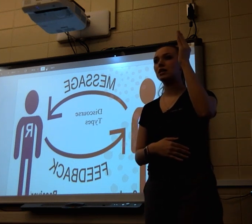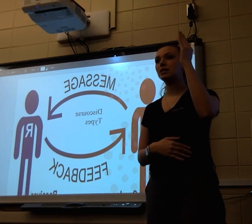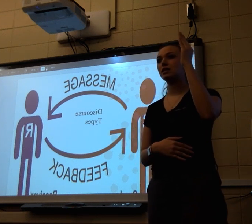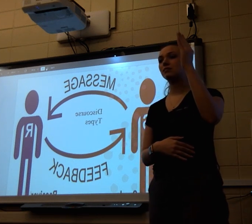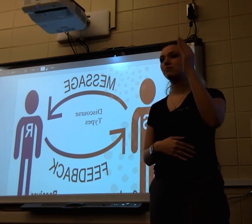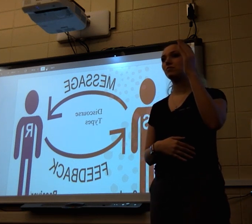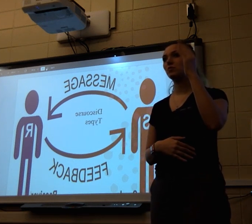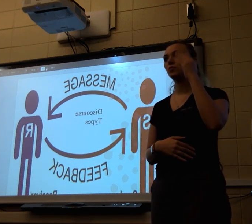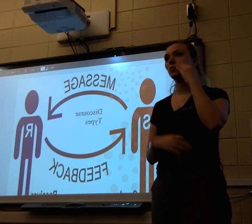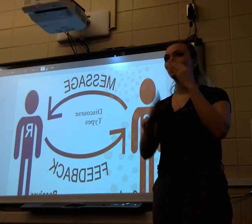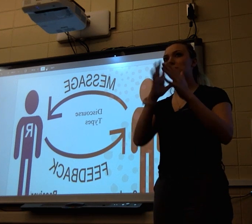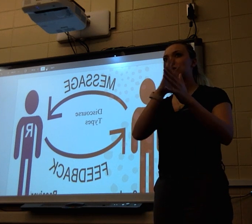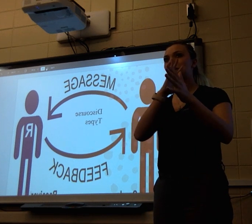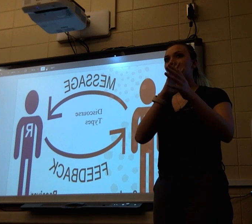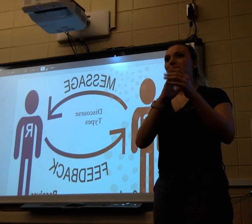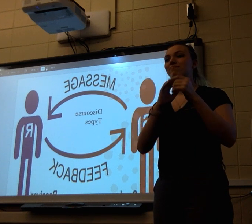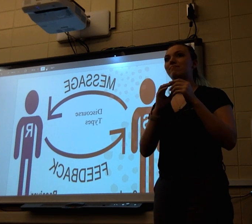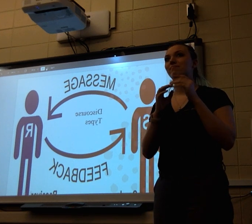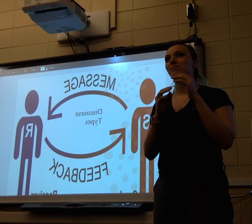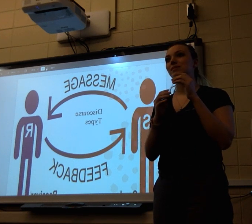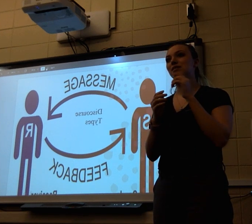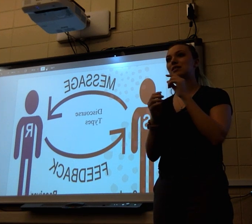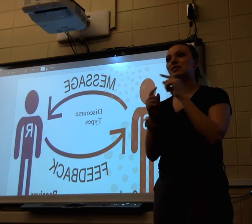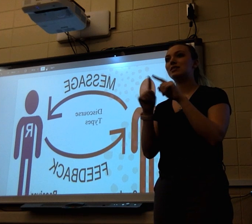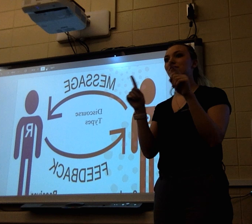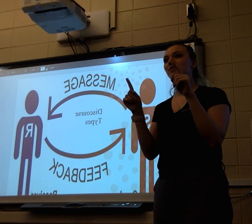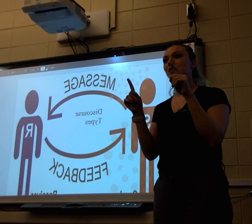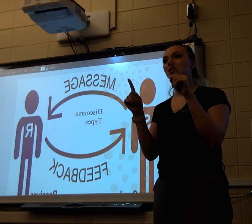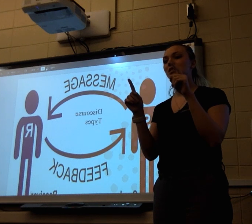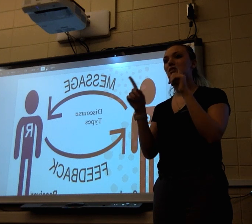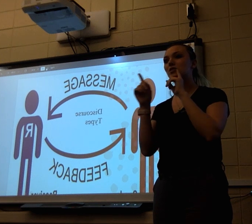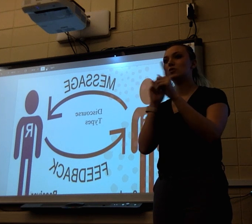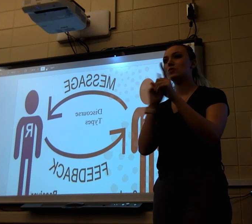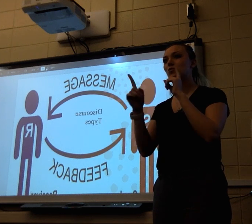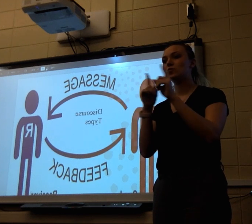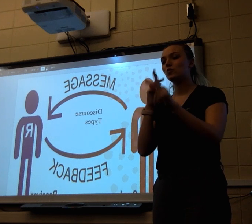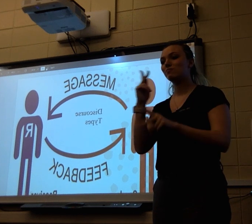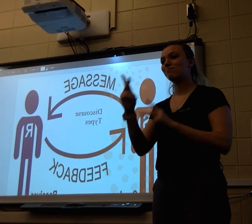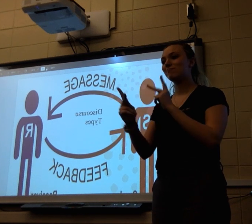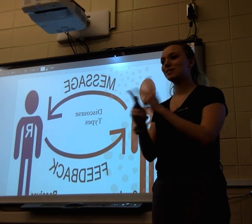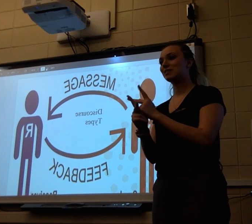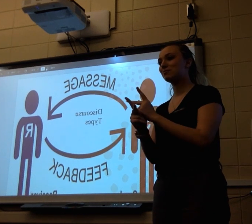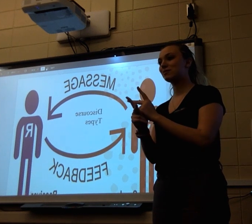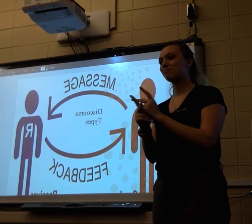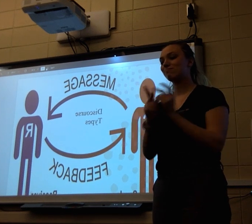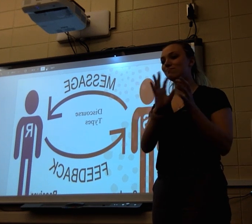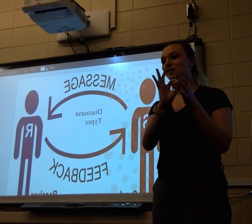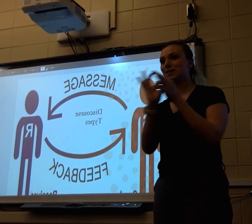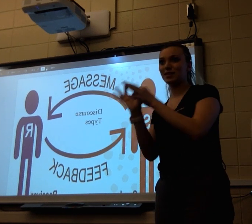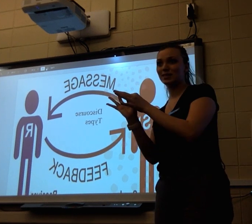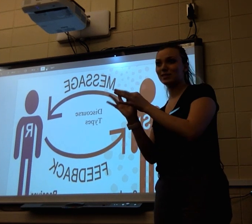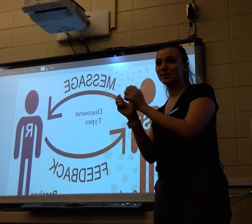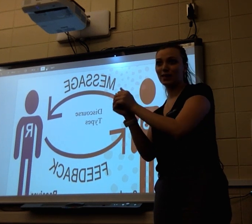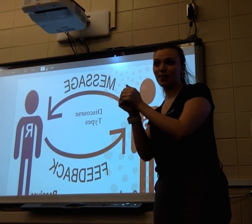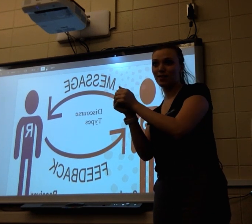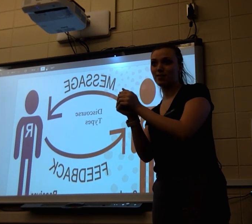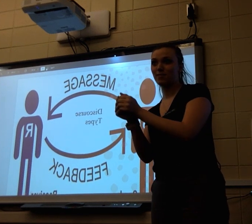blend of discourse types. So, for example, if I am doing an explanatory discourse, I'm providing you education, I want you to learn, it